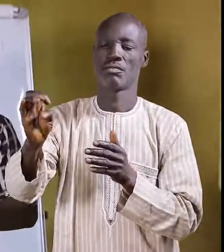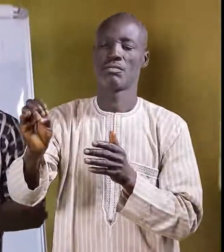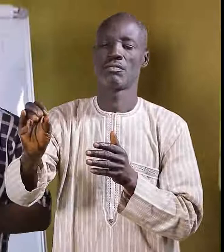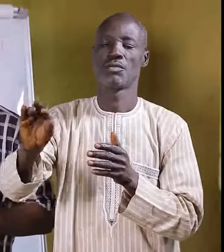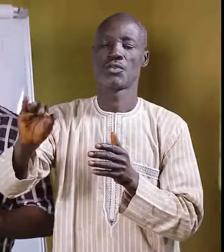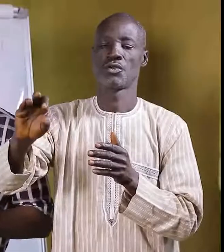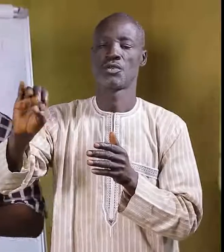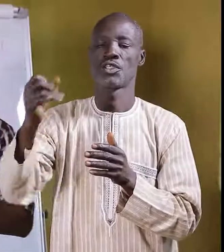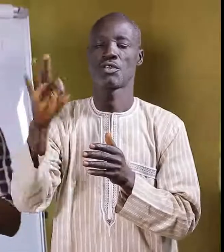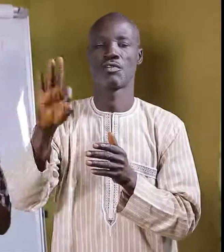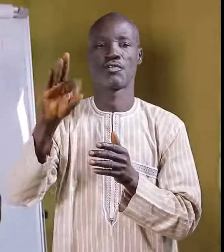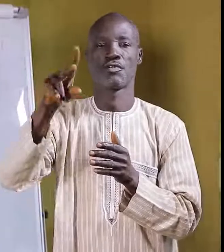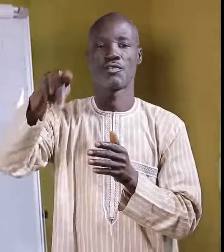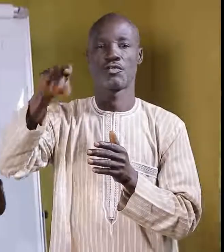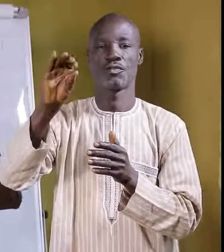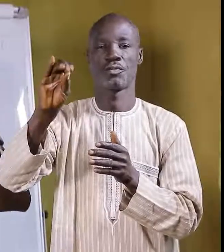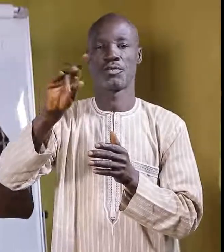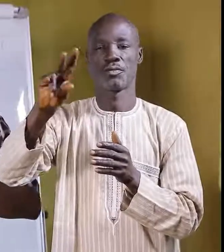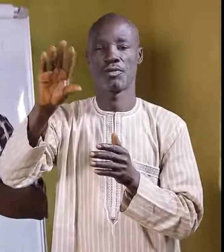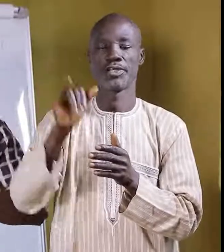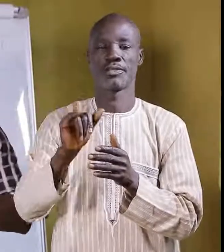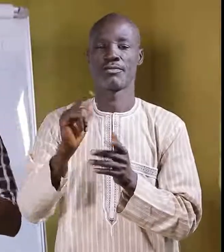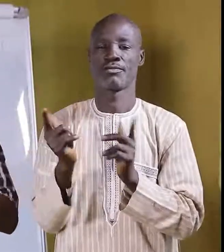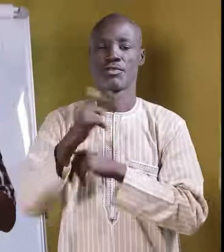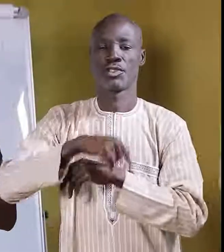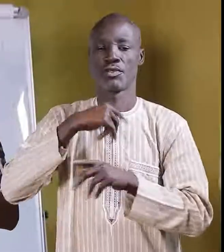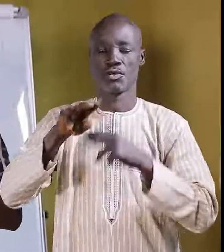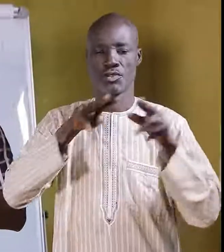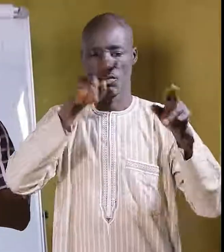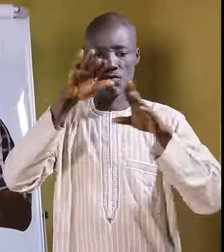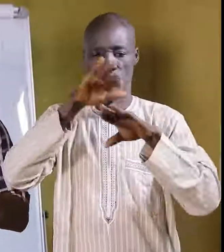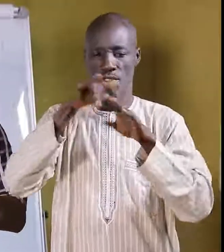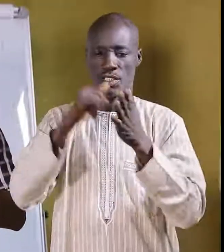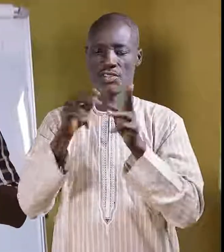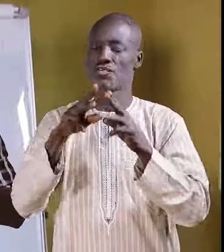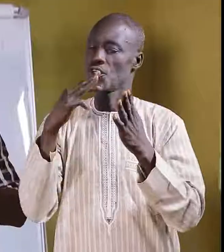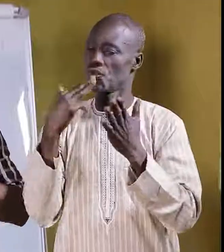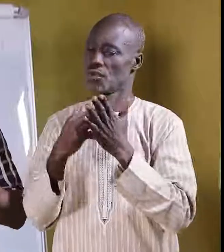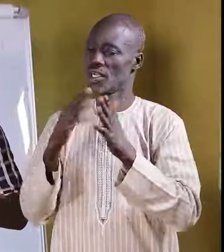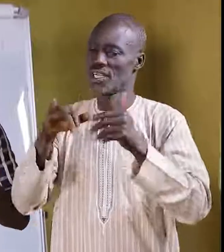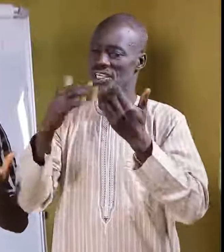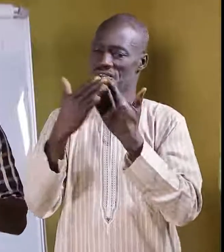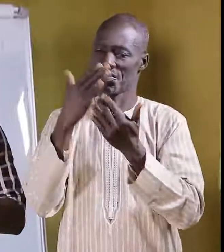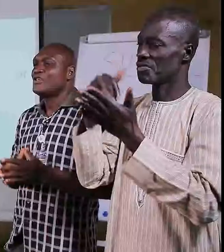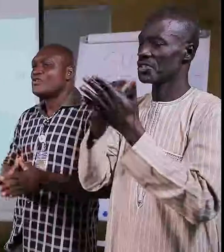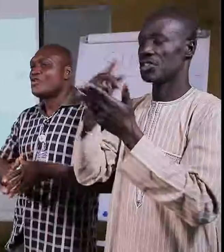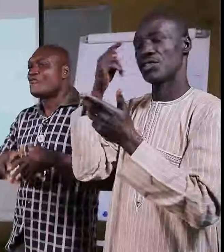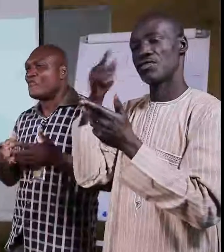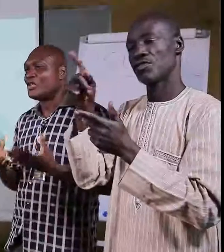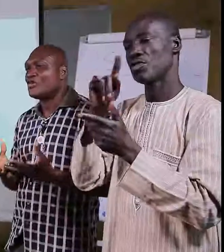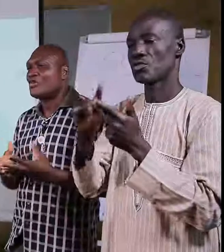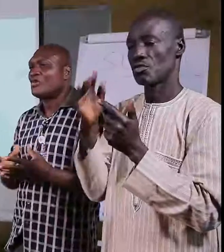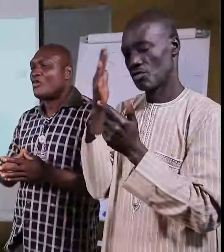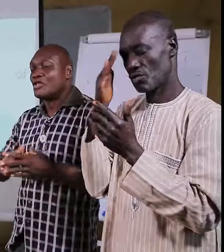always answer it. But today, we are going to treat it and you look at it the way it is and how simple it is. Theory